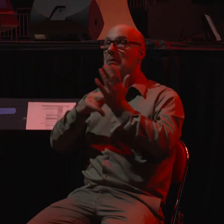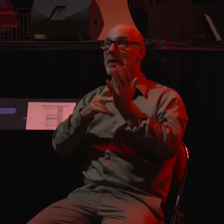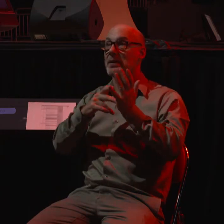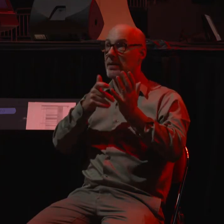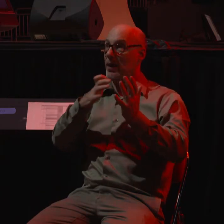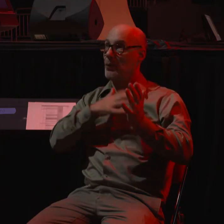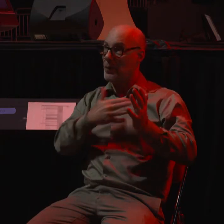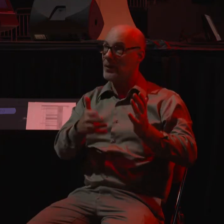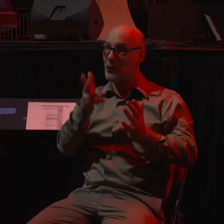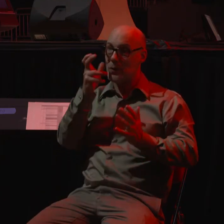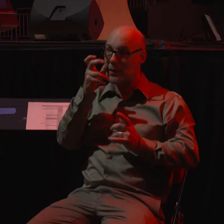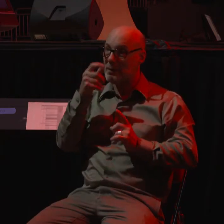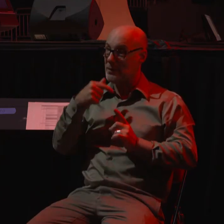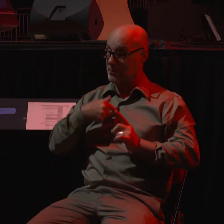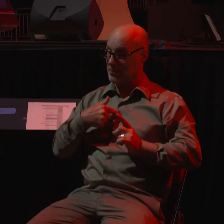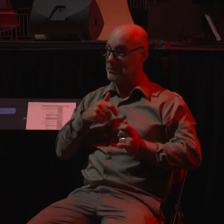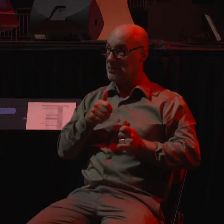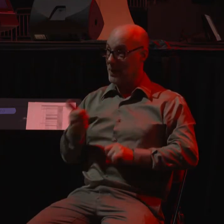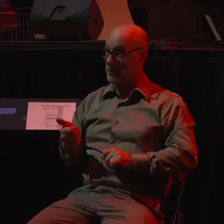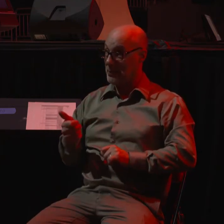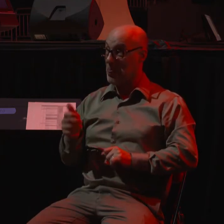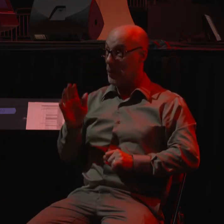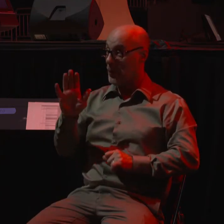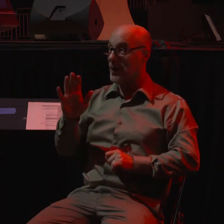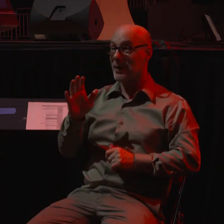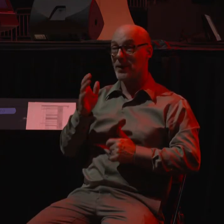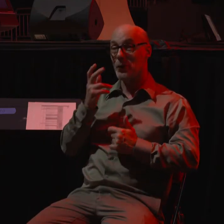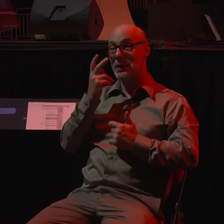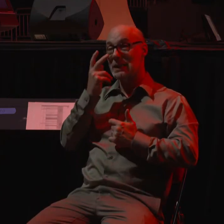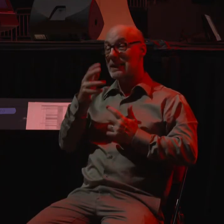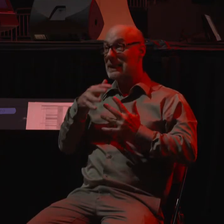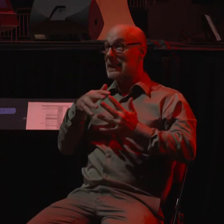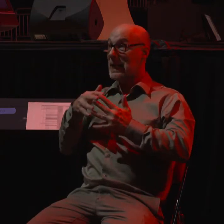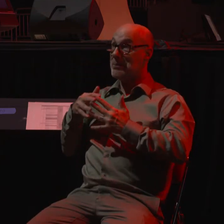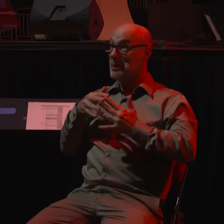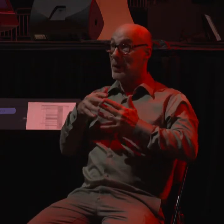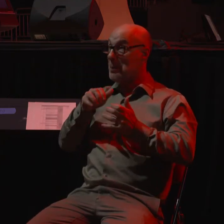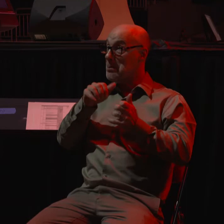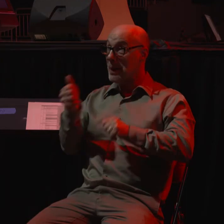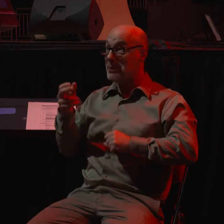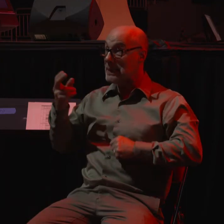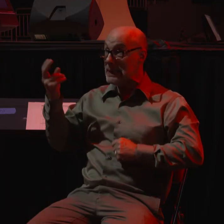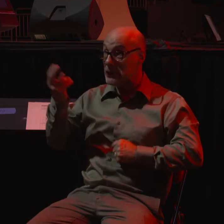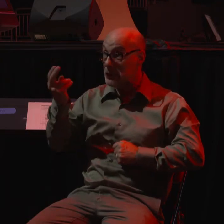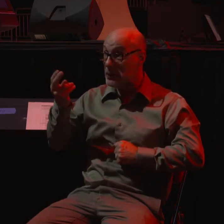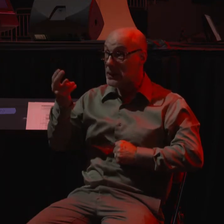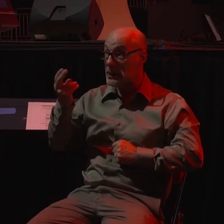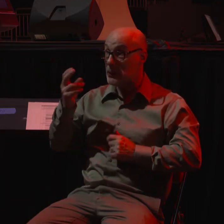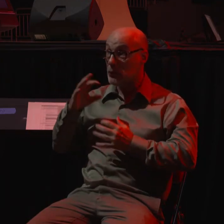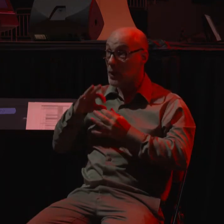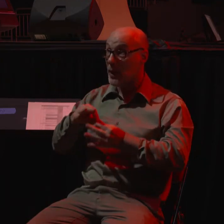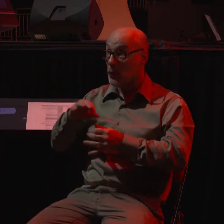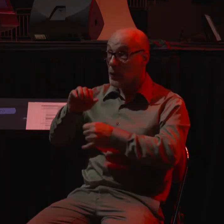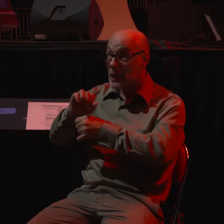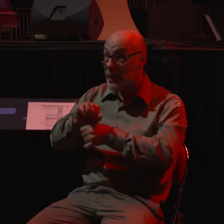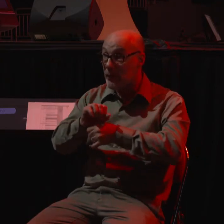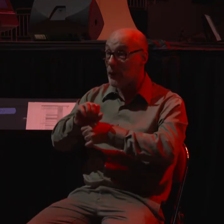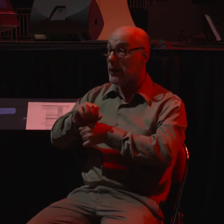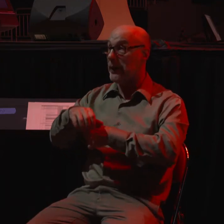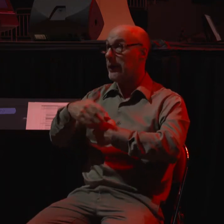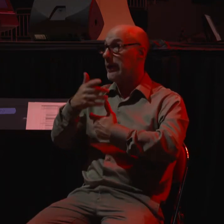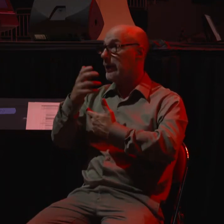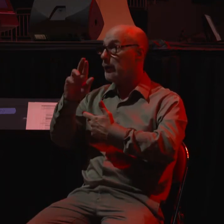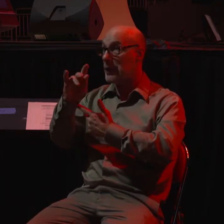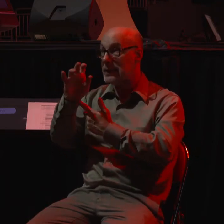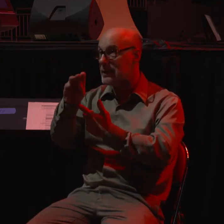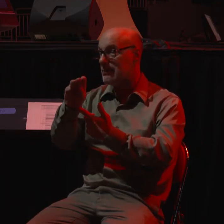strange providence, particularly given the history of Baptists in this country on this topic, which is not a good history, that God in his